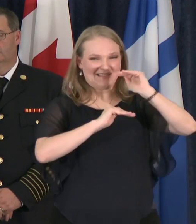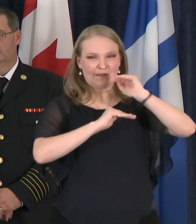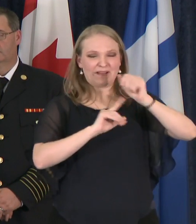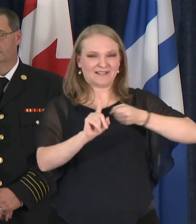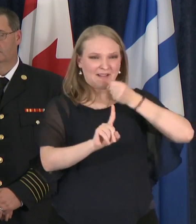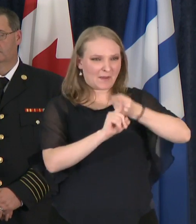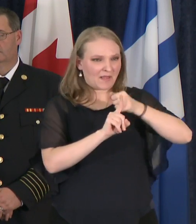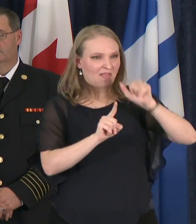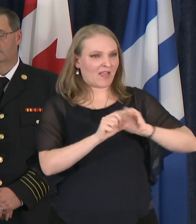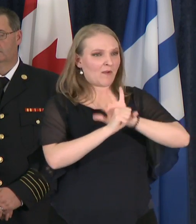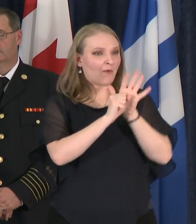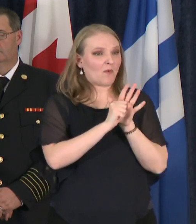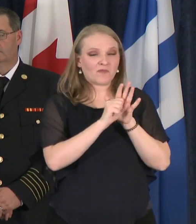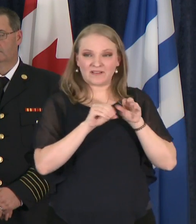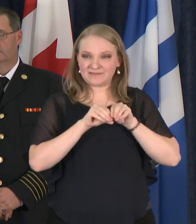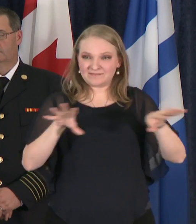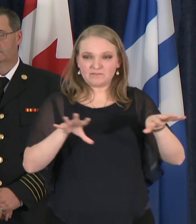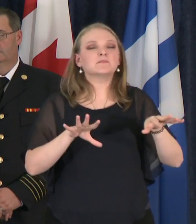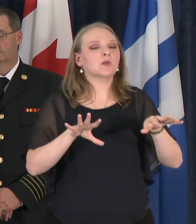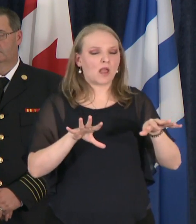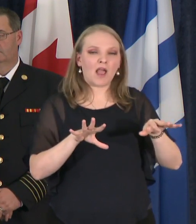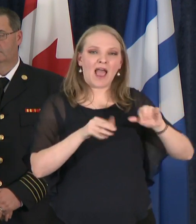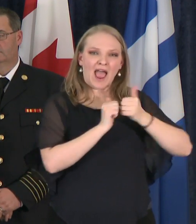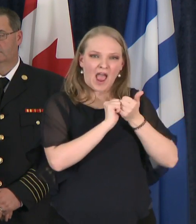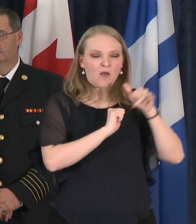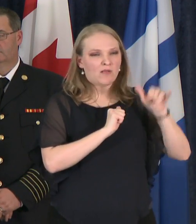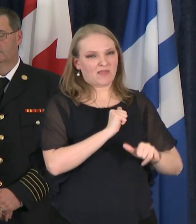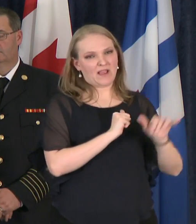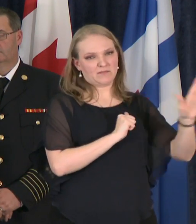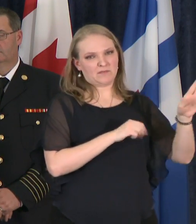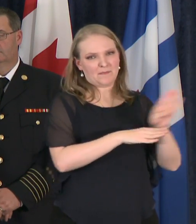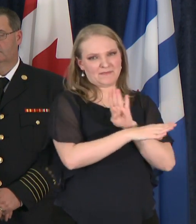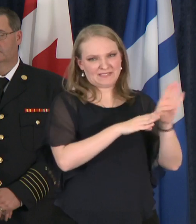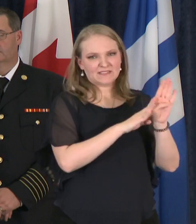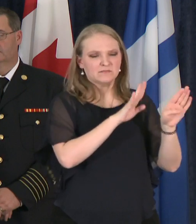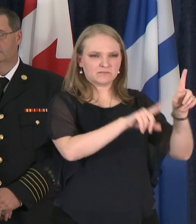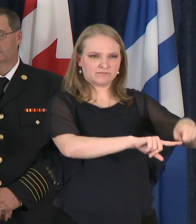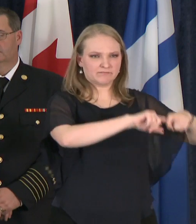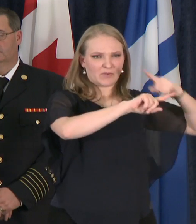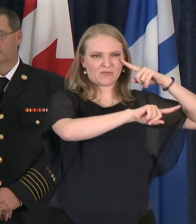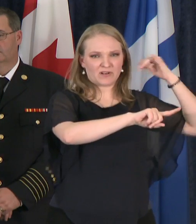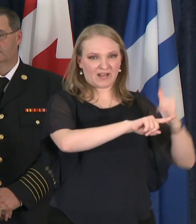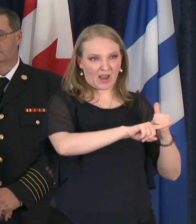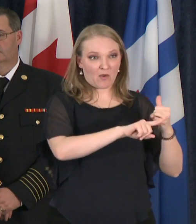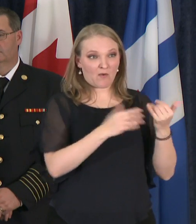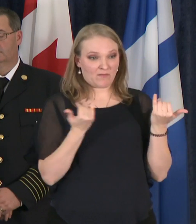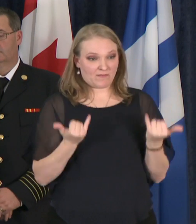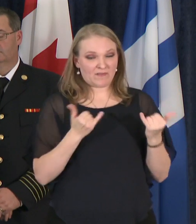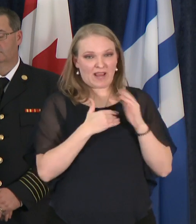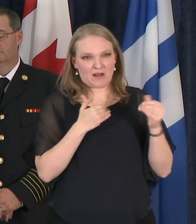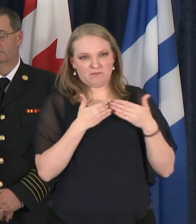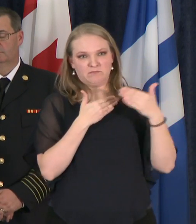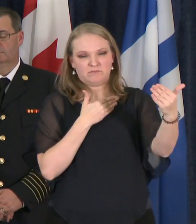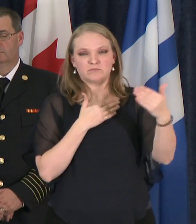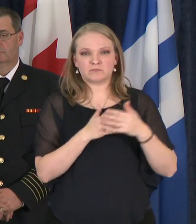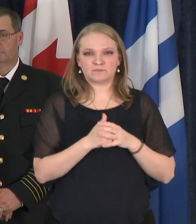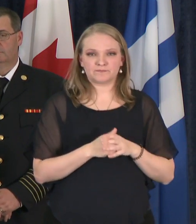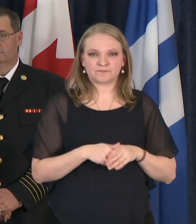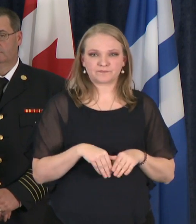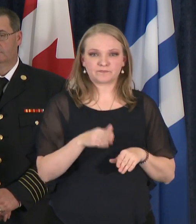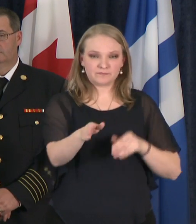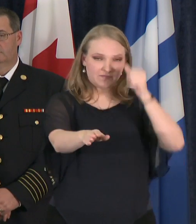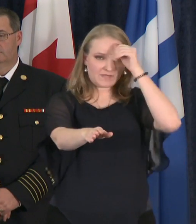COVID-19, both on the health of our population in terms of virus spread and beyond. Just wondering if you could shed some light on